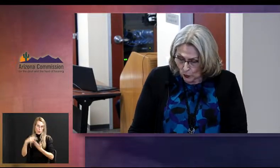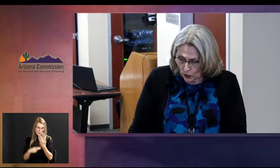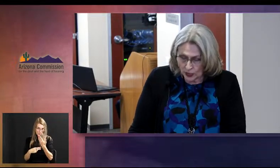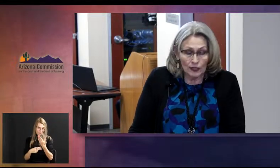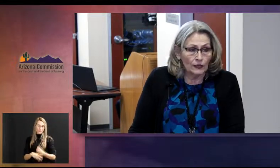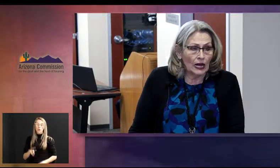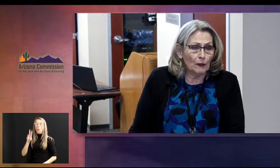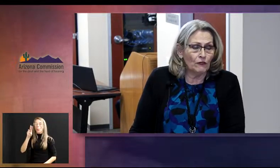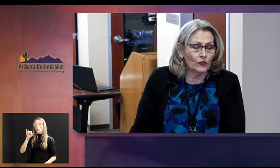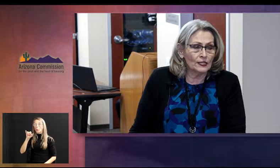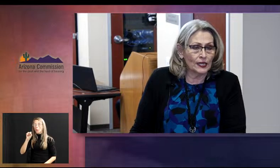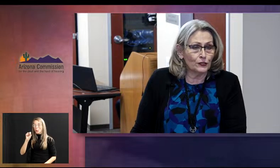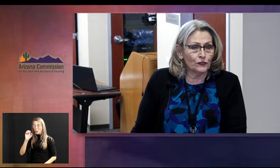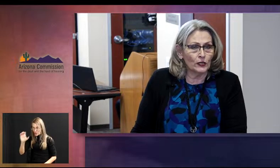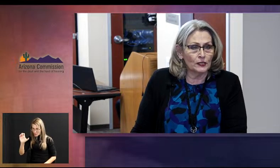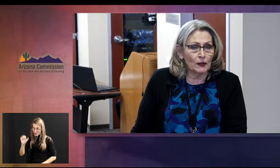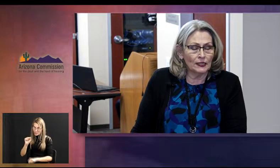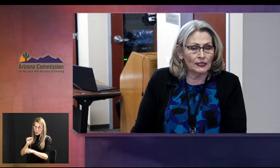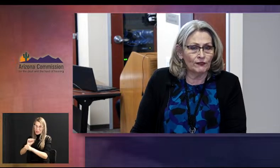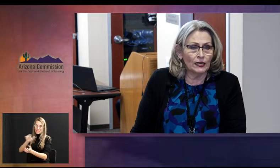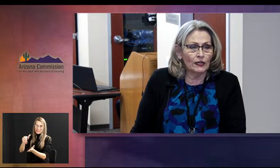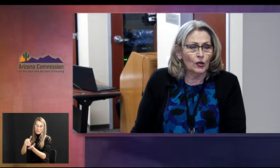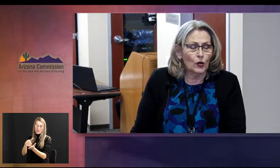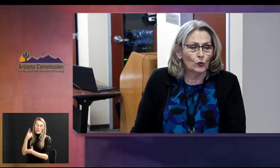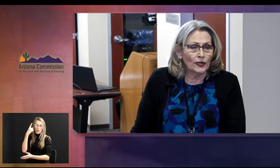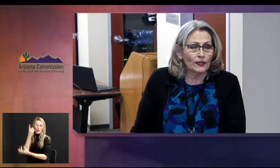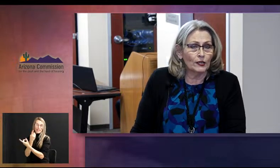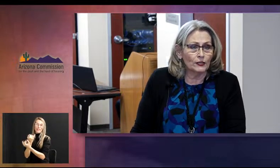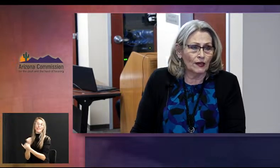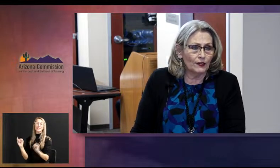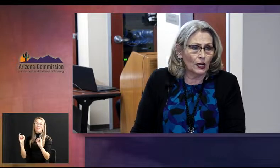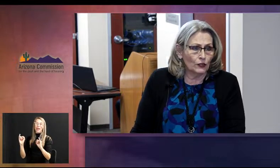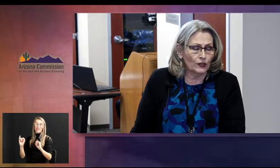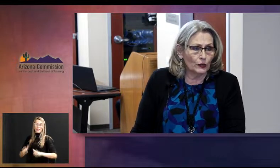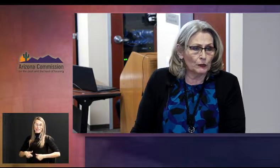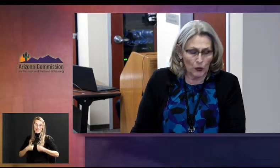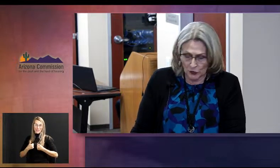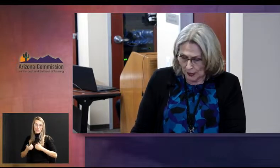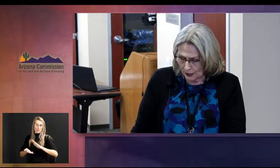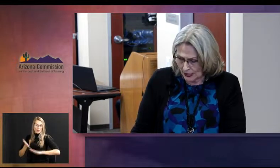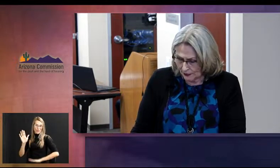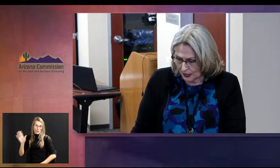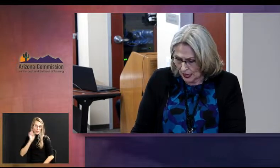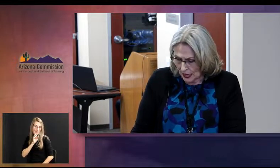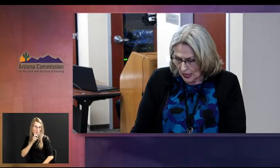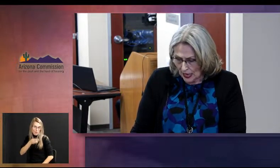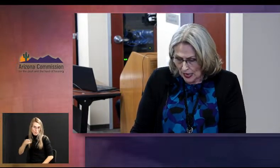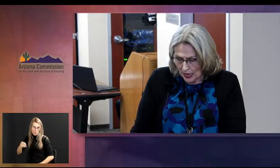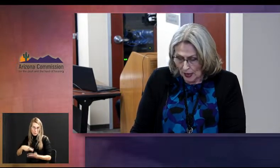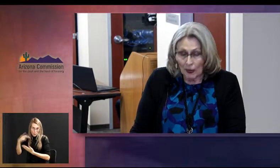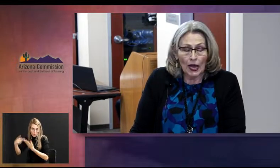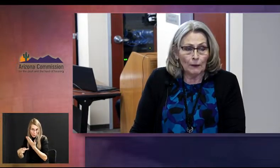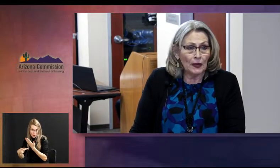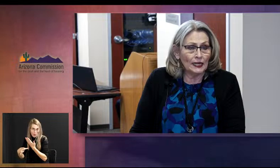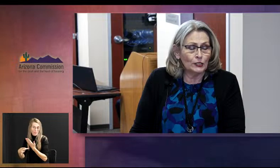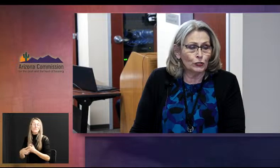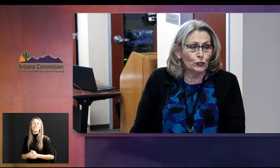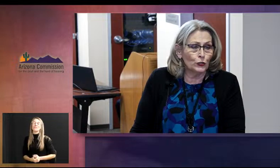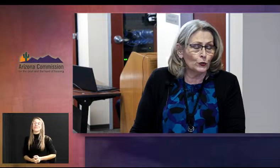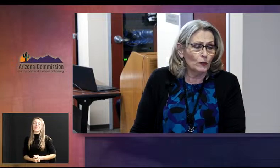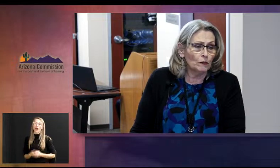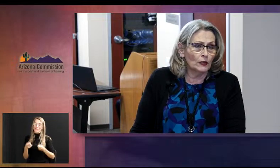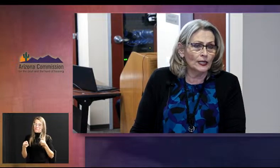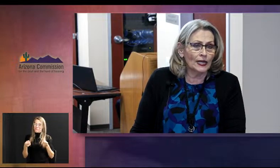I worked for the Center for Independent Living, running their deaf and hard of hearing programs. I